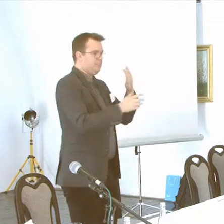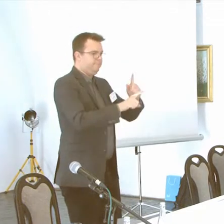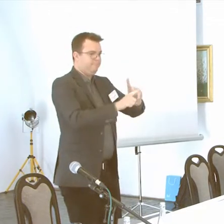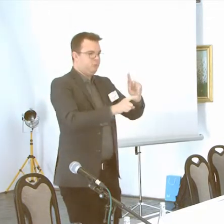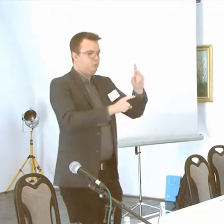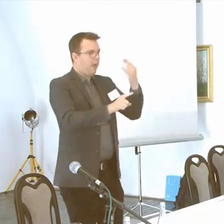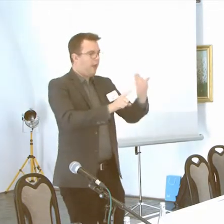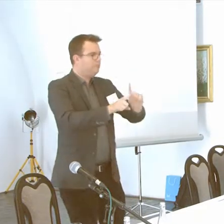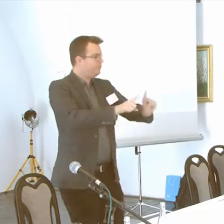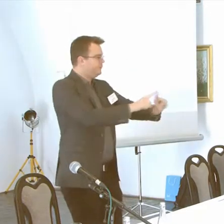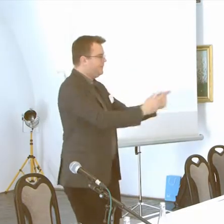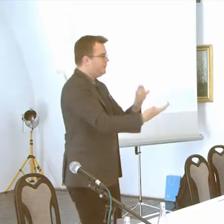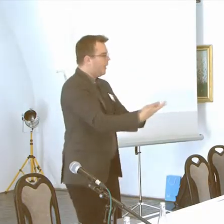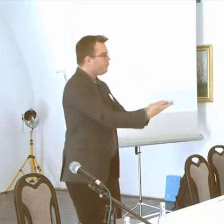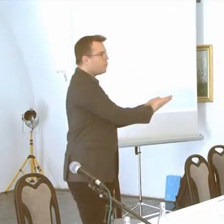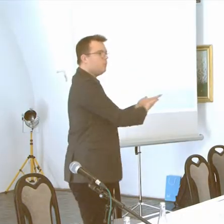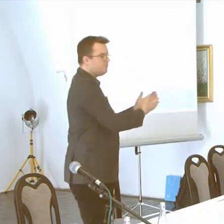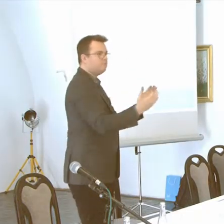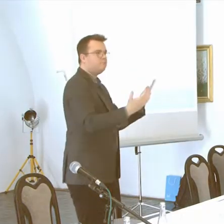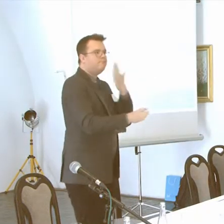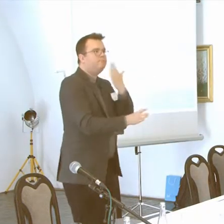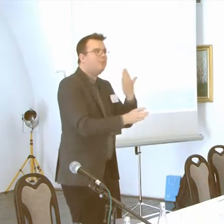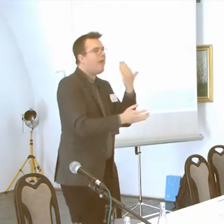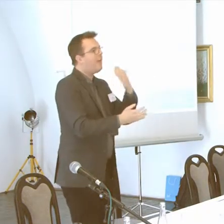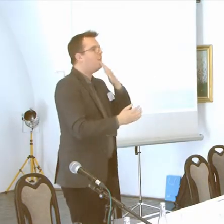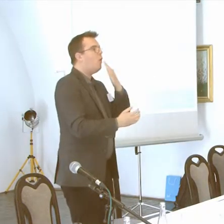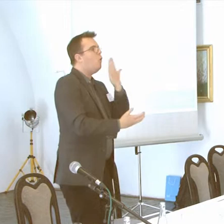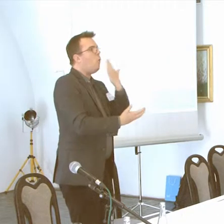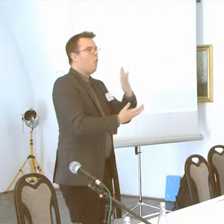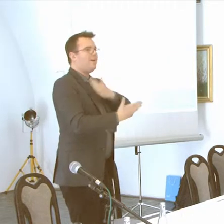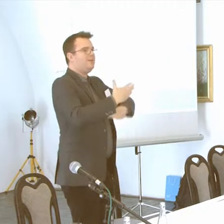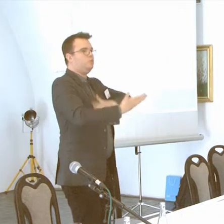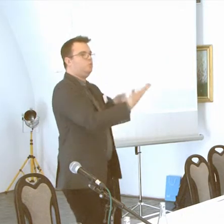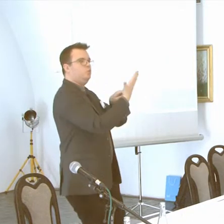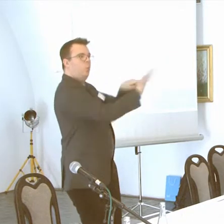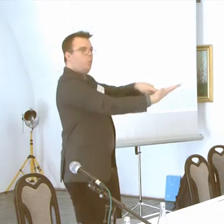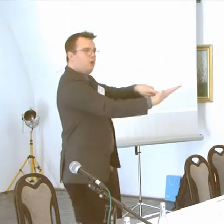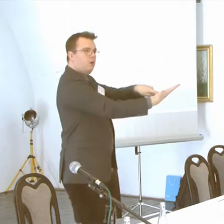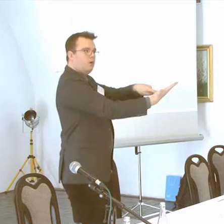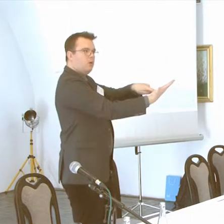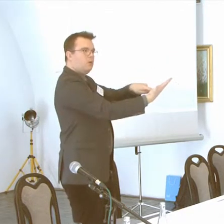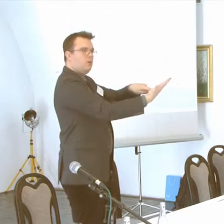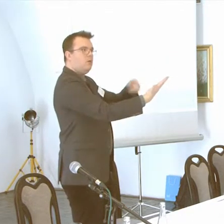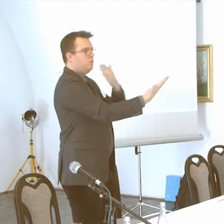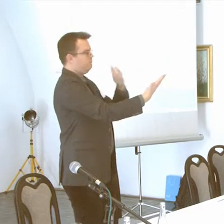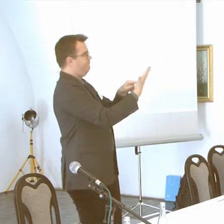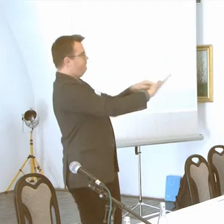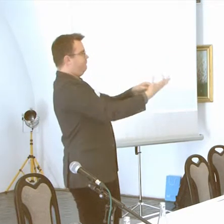And in fact, we find the services we have right now are quite good. They have very good intention,